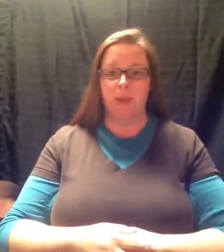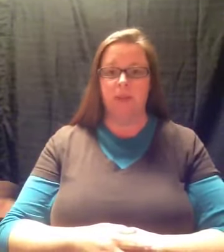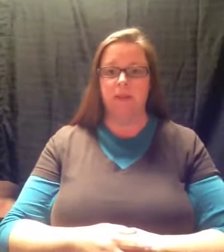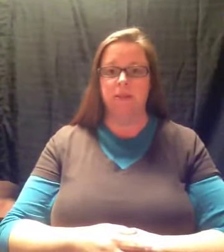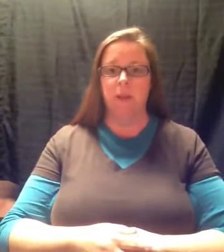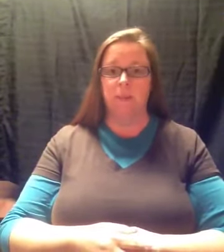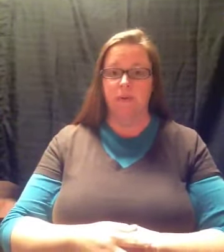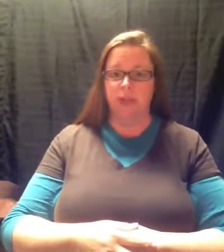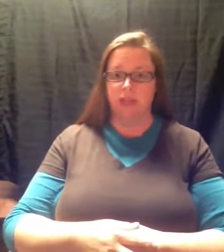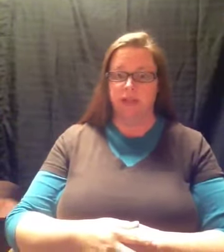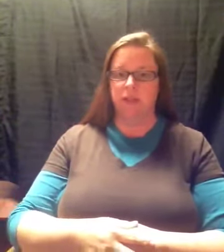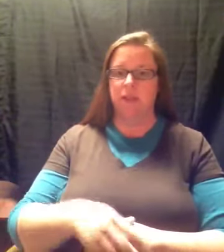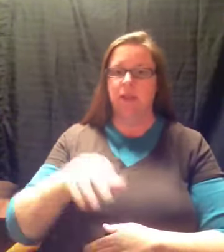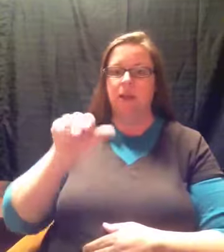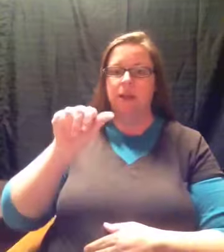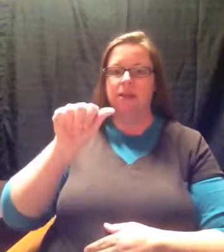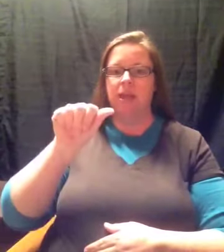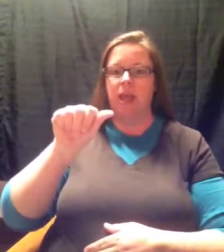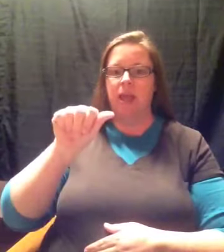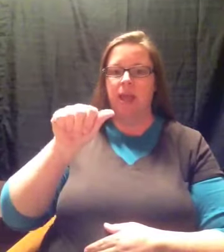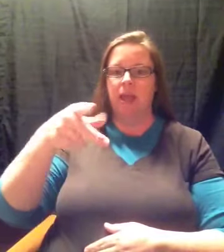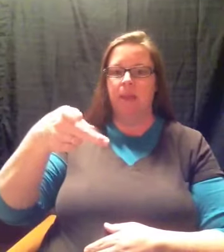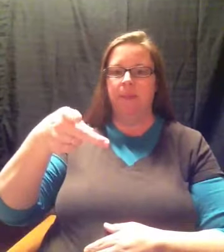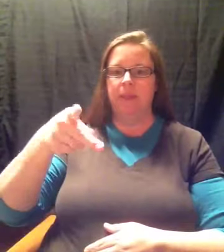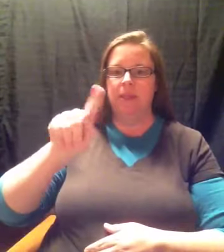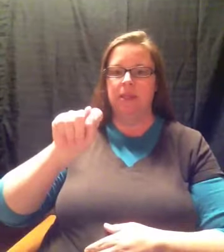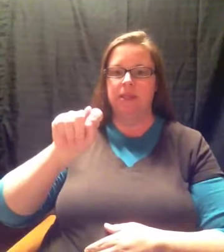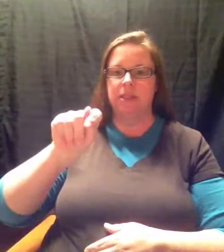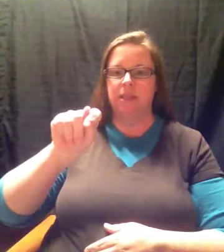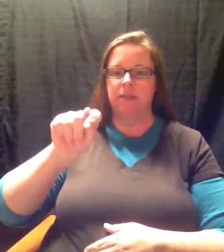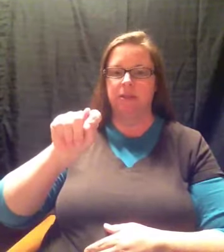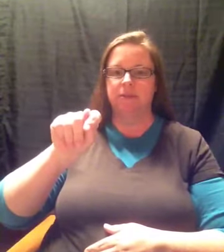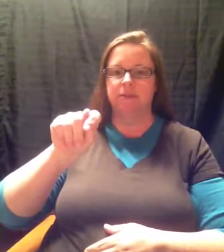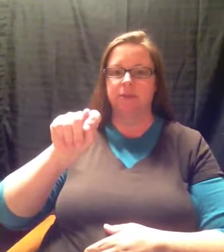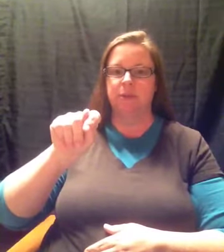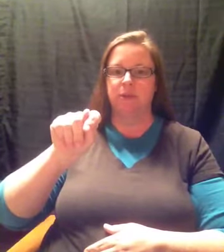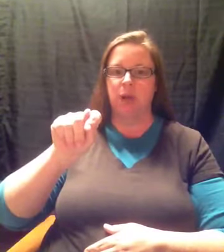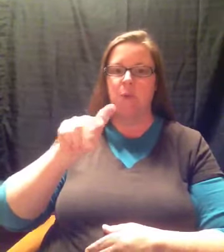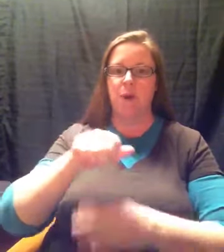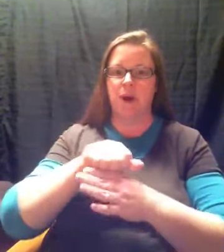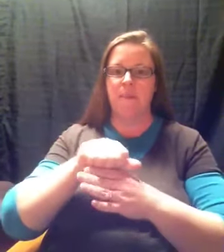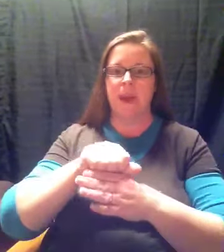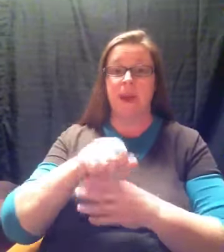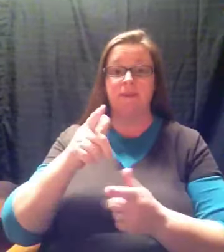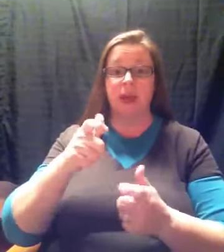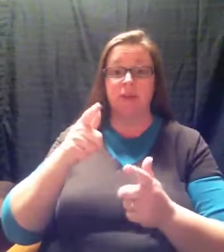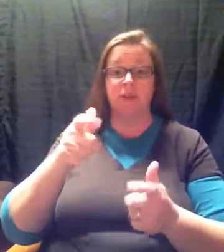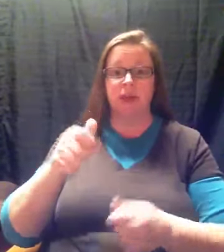Apartment is an abbreviation. It's APT. You try to work on making it faster and